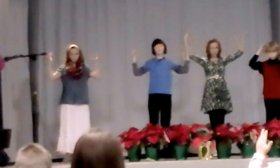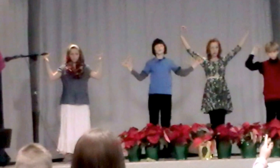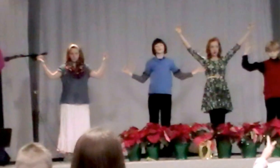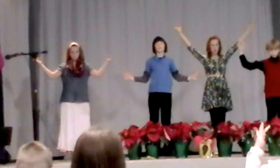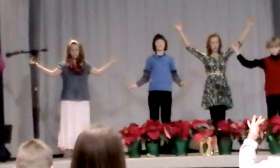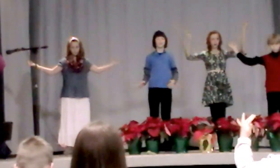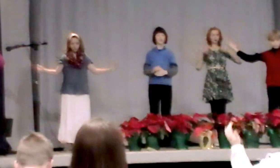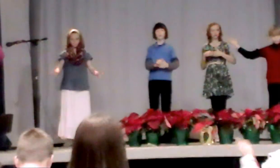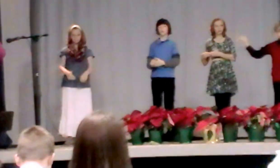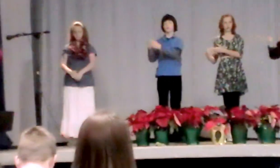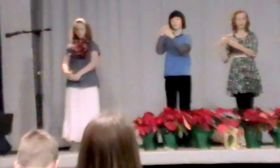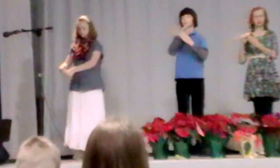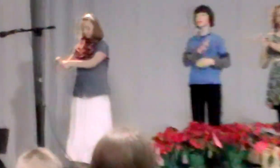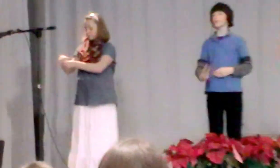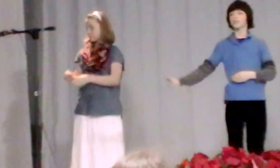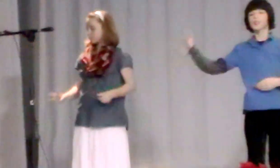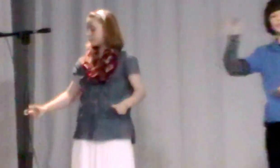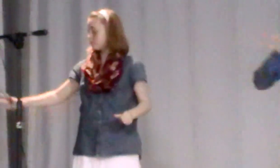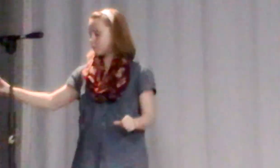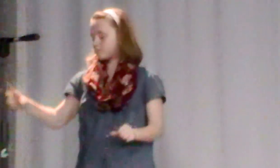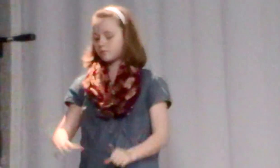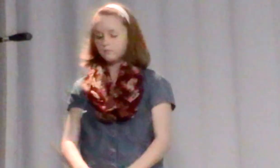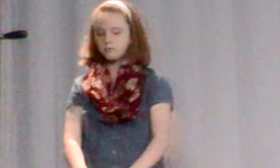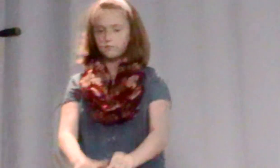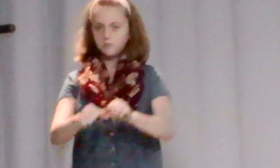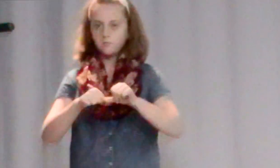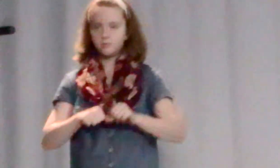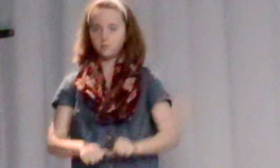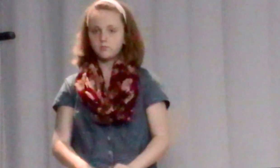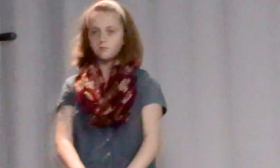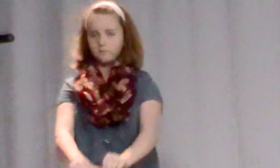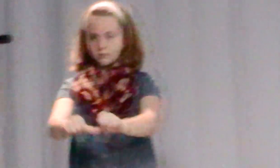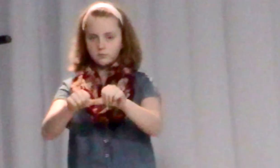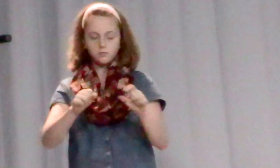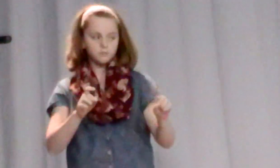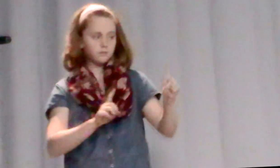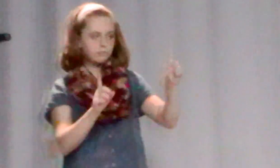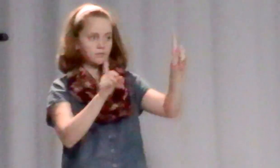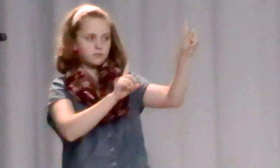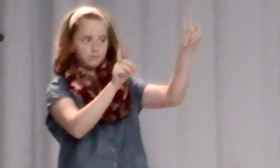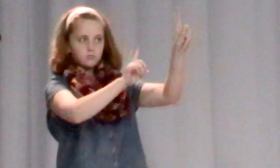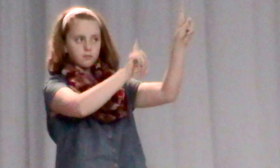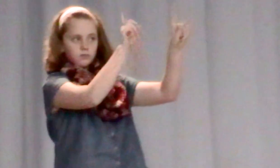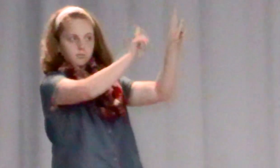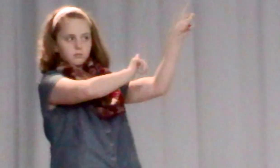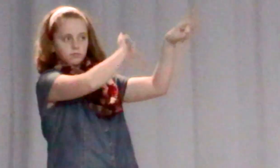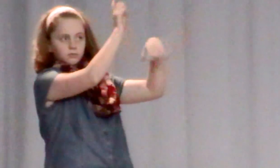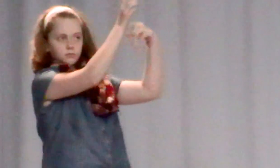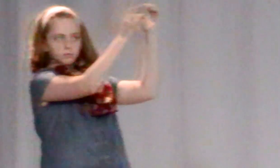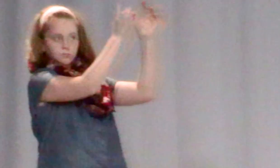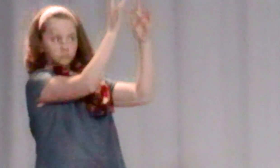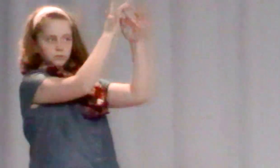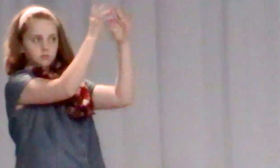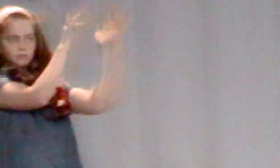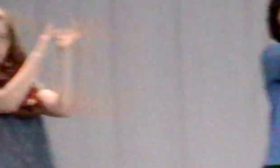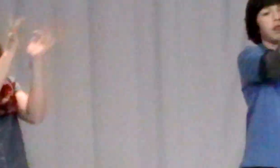brine, westward leading, still proceeding, guide us to thy perfect